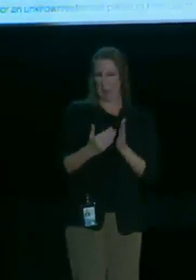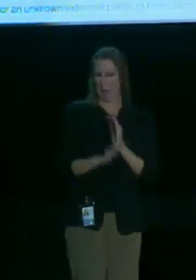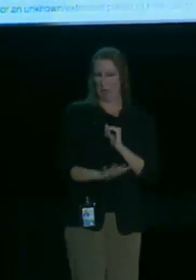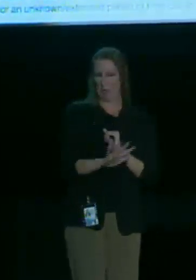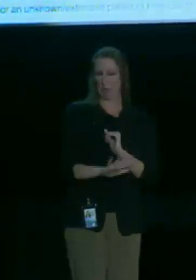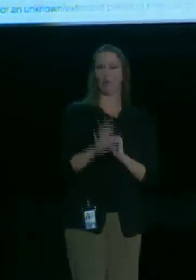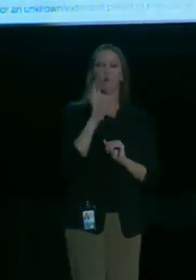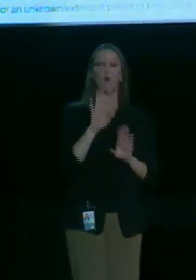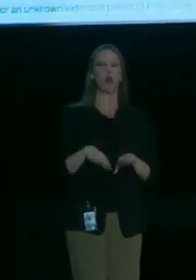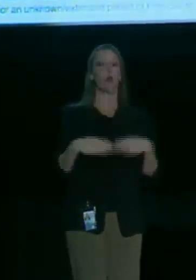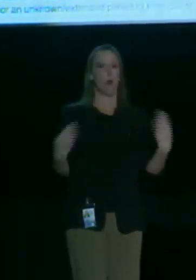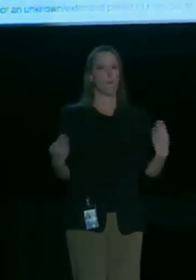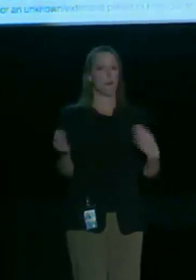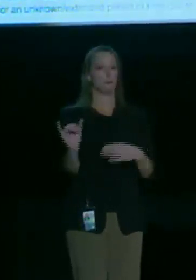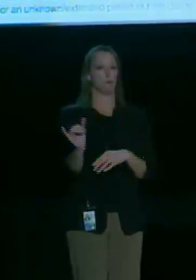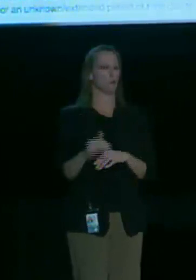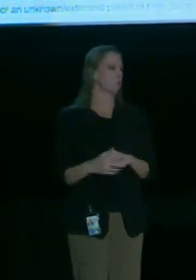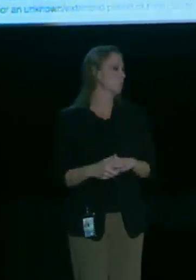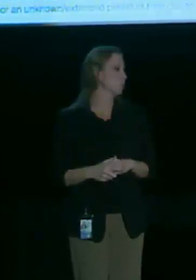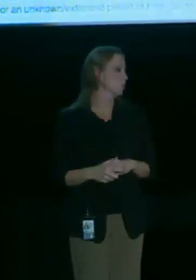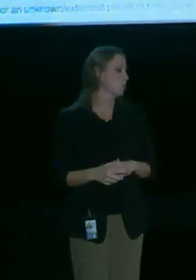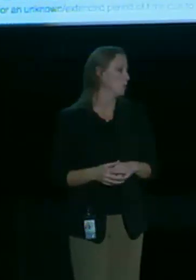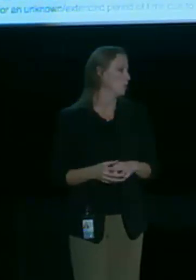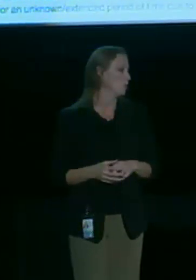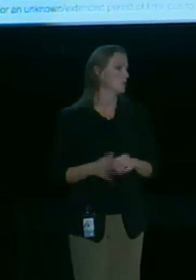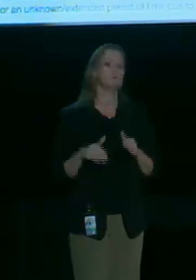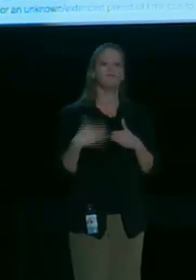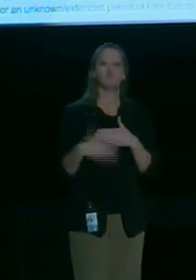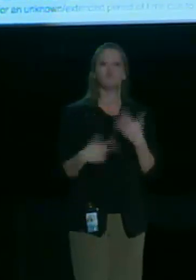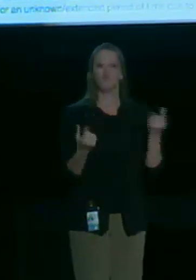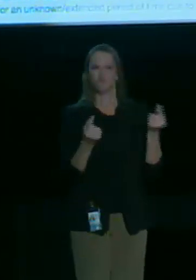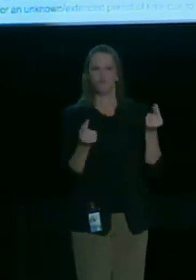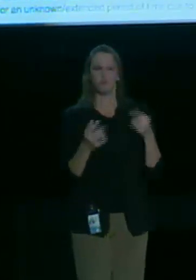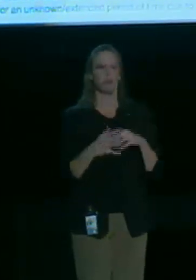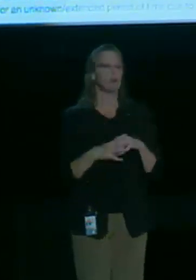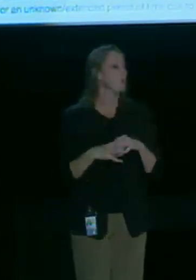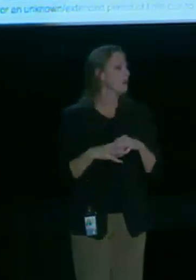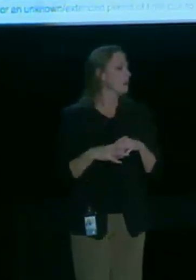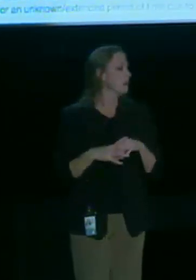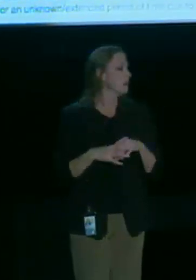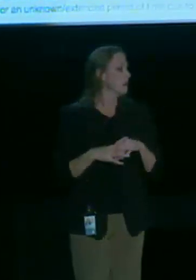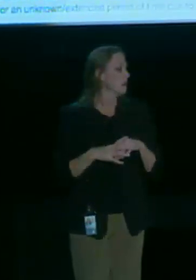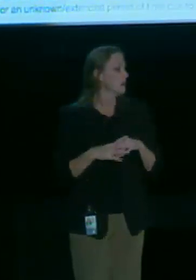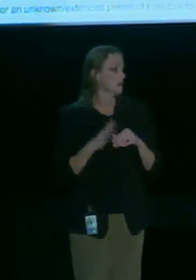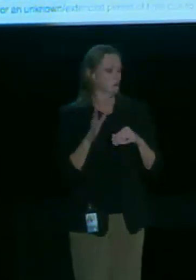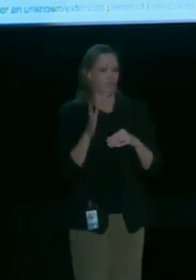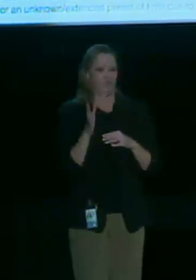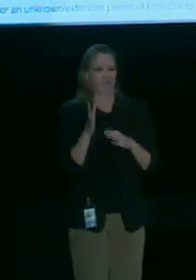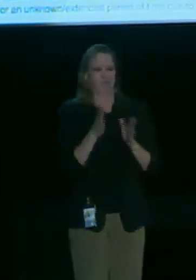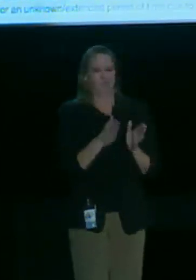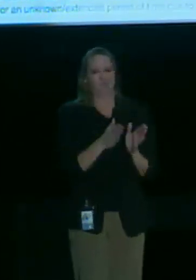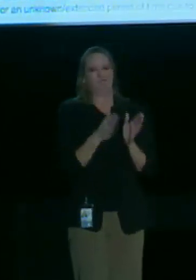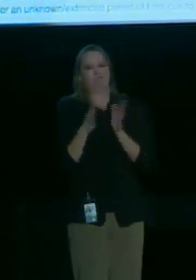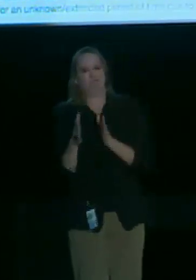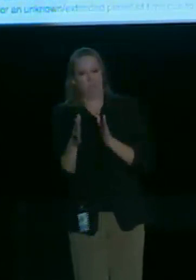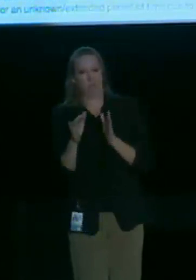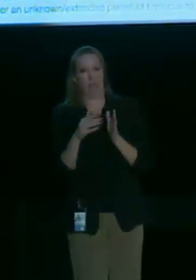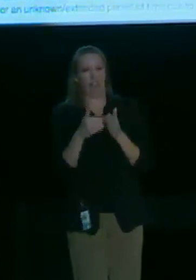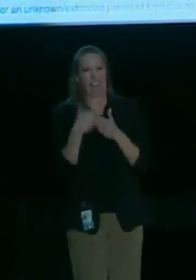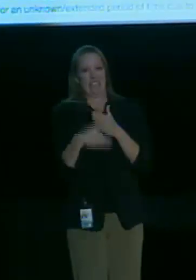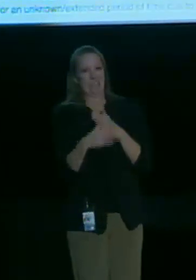section will be opened up as well. Next, we will be looking at this area here, which